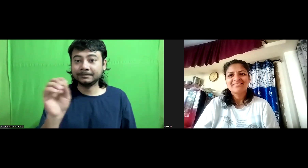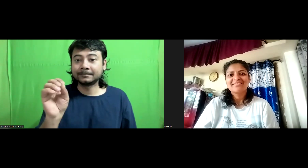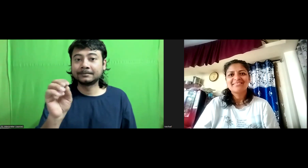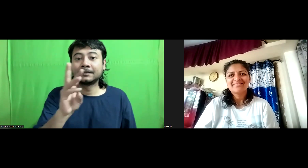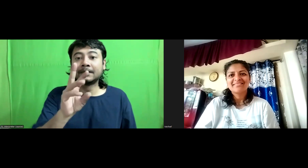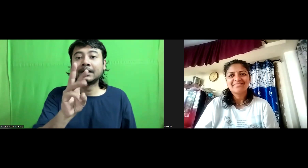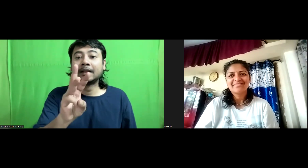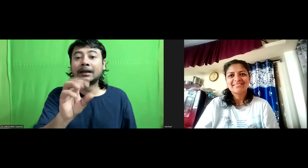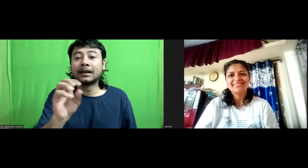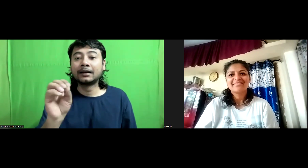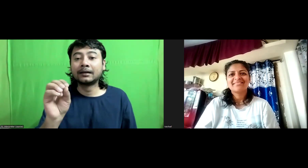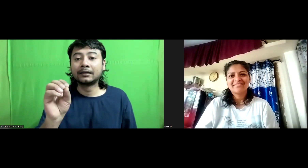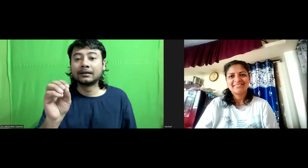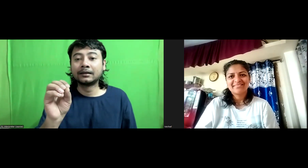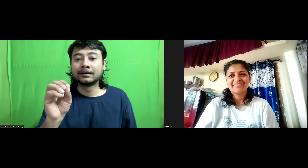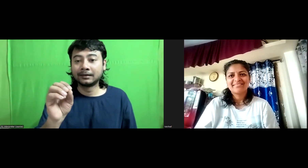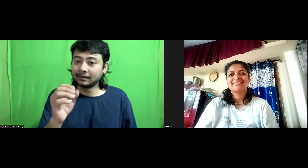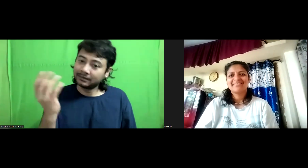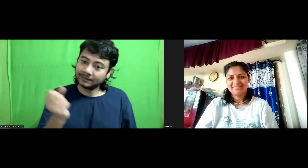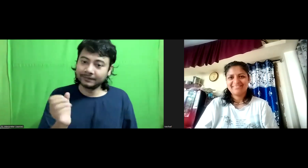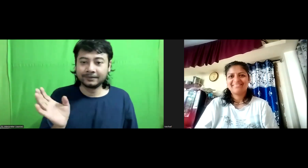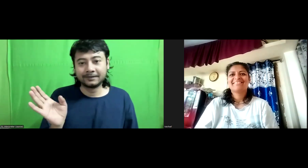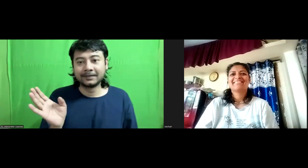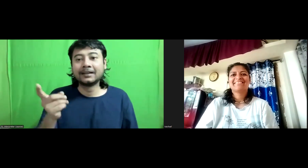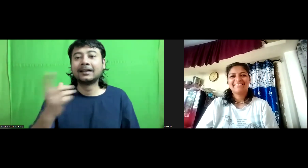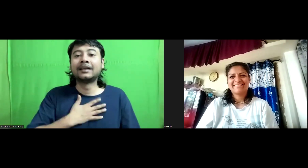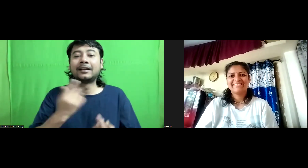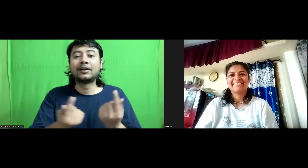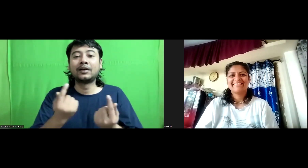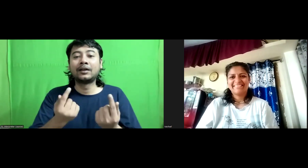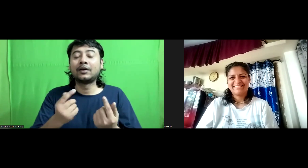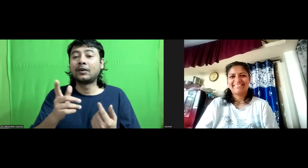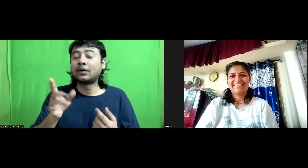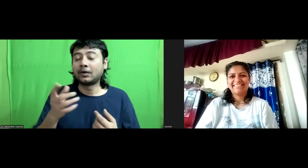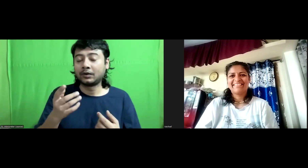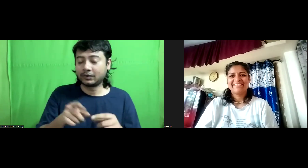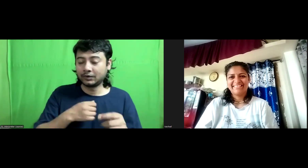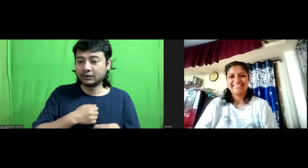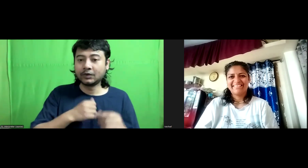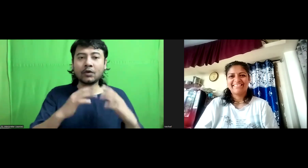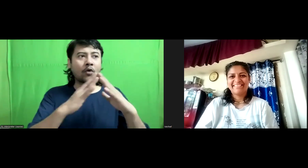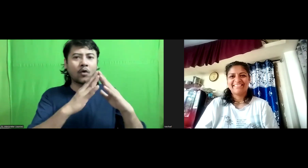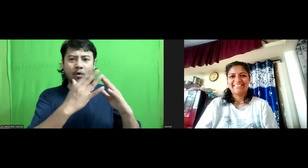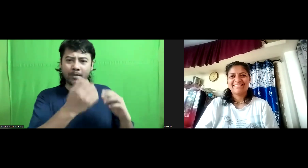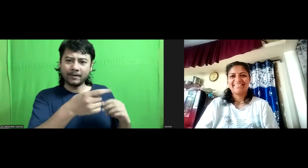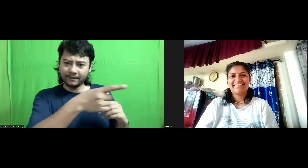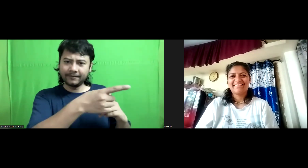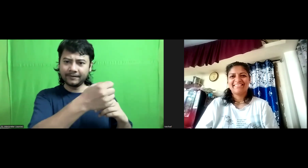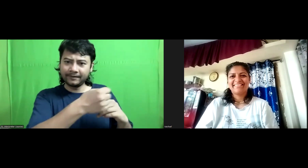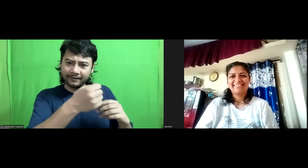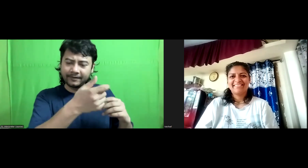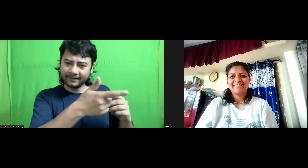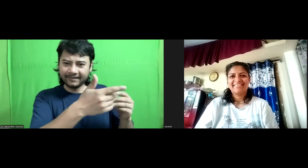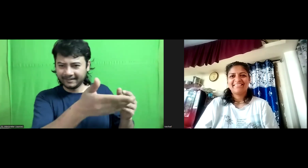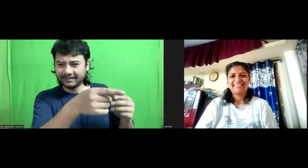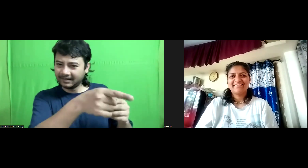loft. I wash them and keep them in the loft when the month when Kartik gets over. When Kartik starts, I